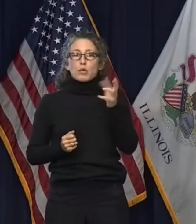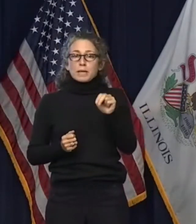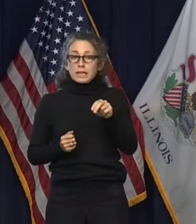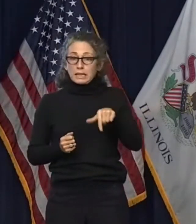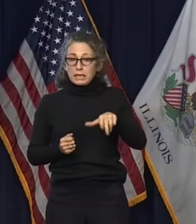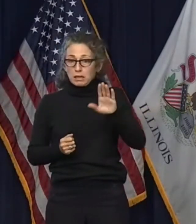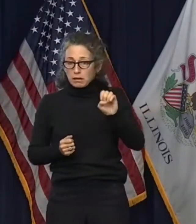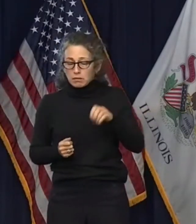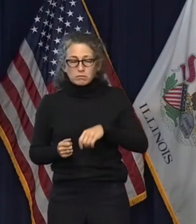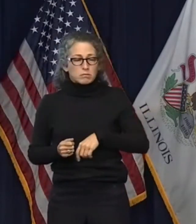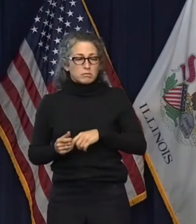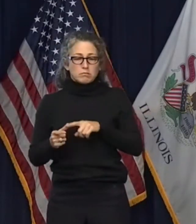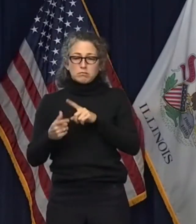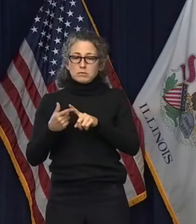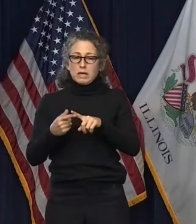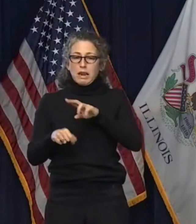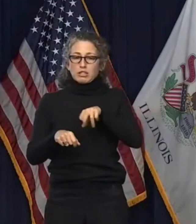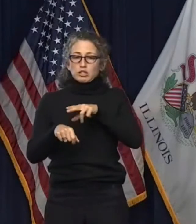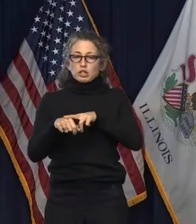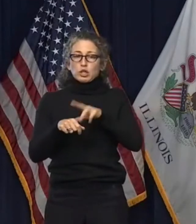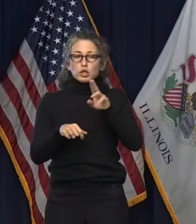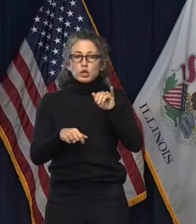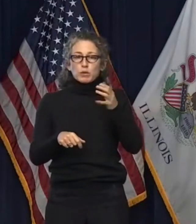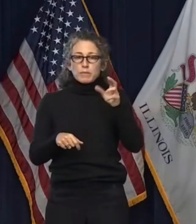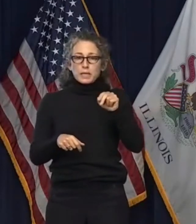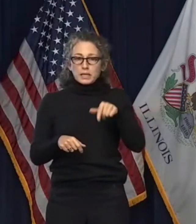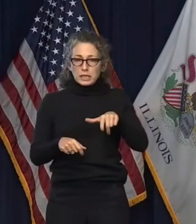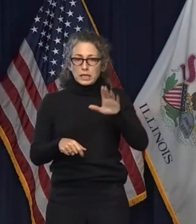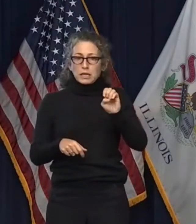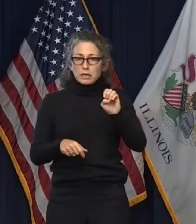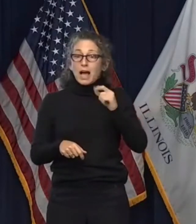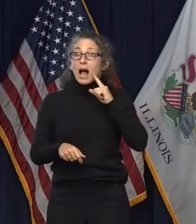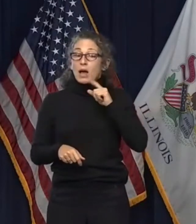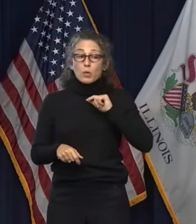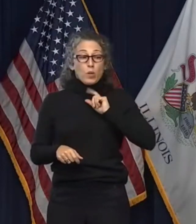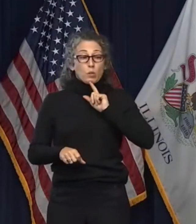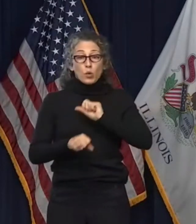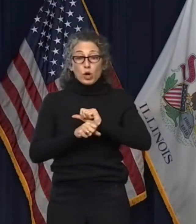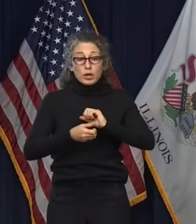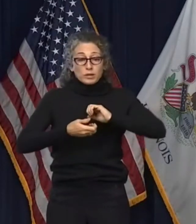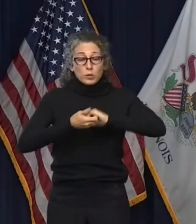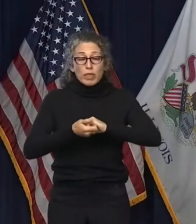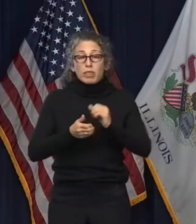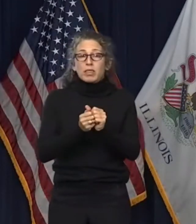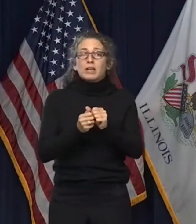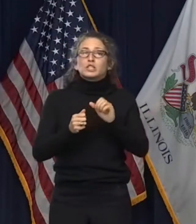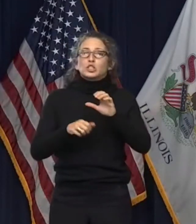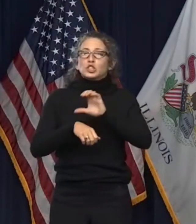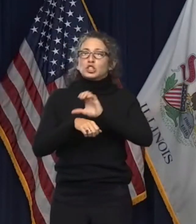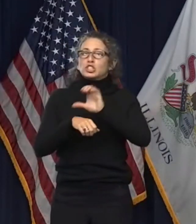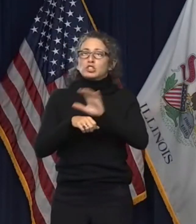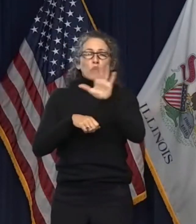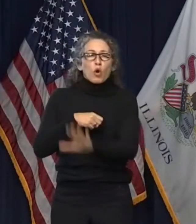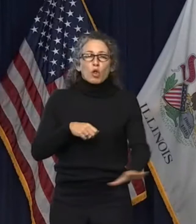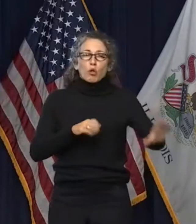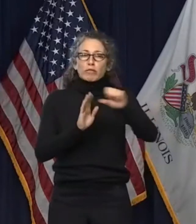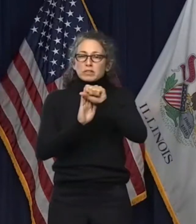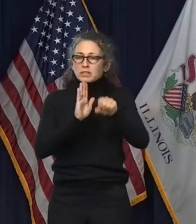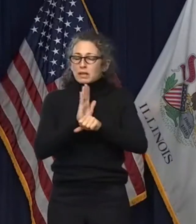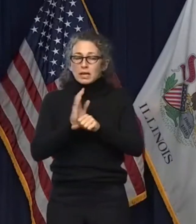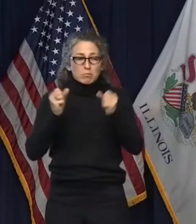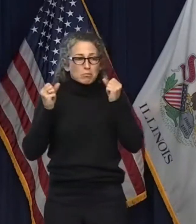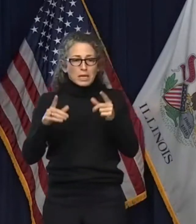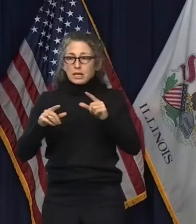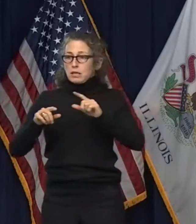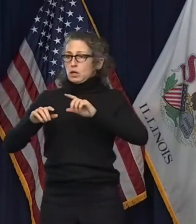the National Urban League. I'll be working with churches across the state. We'll be working with many different groups